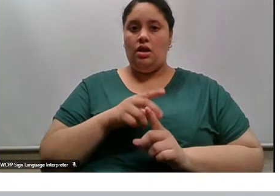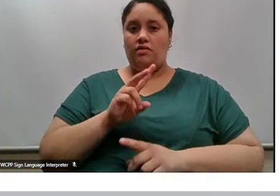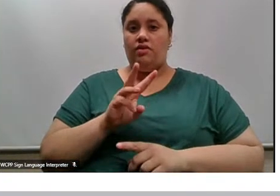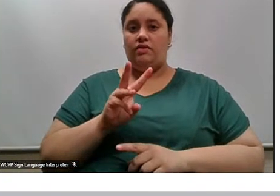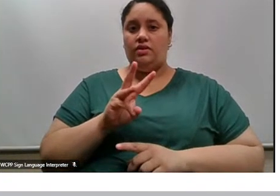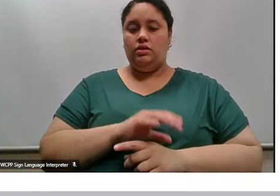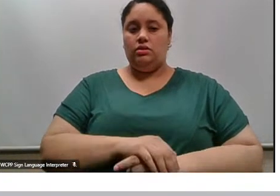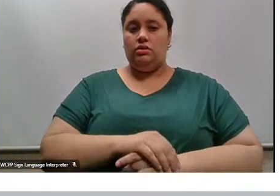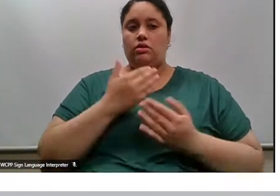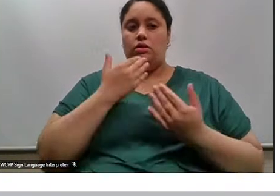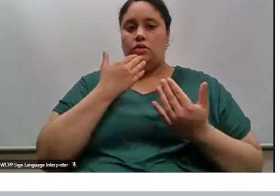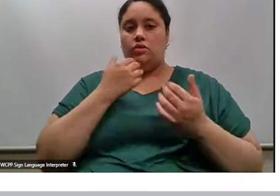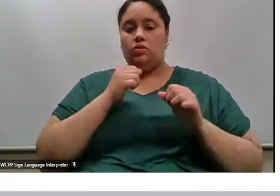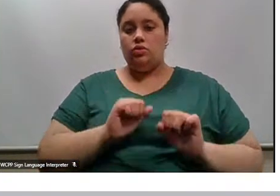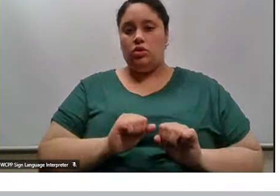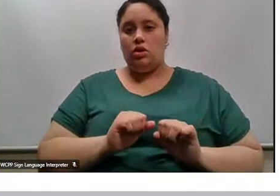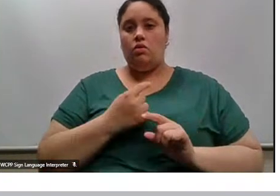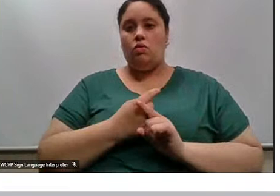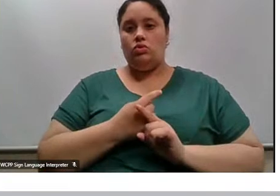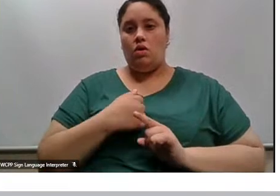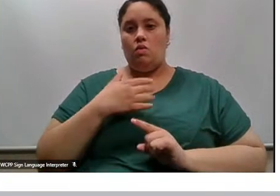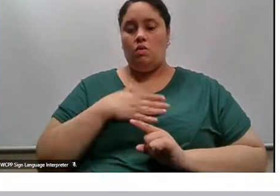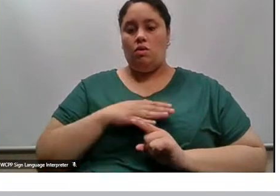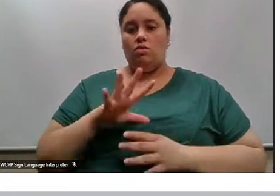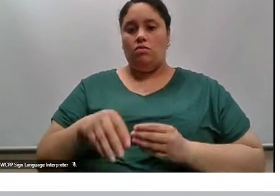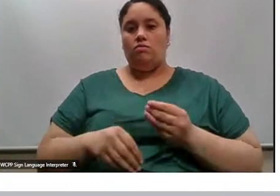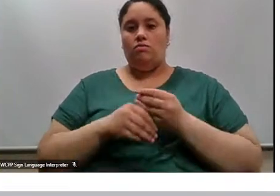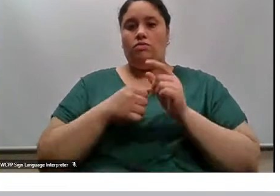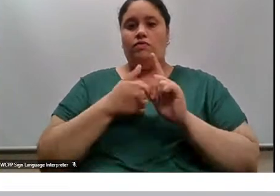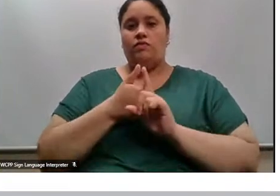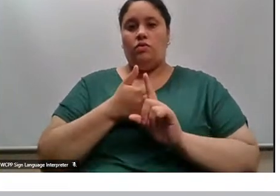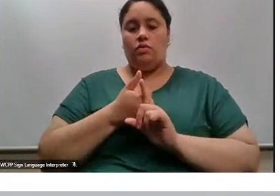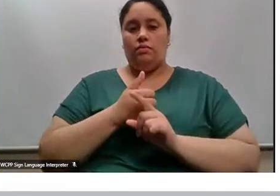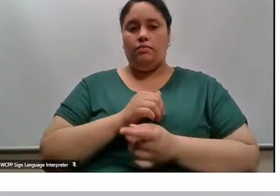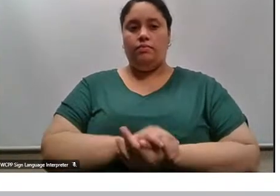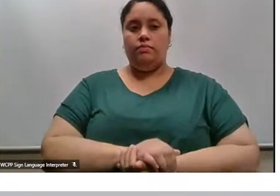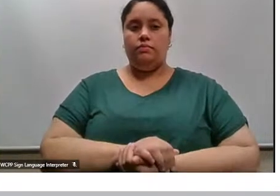No, thank you, Chair. I also want to make a follow up